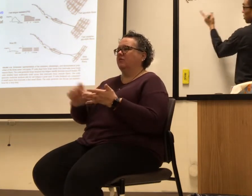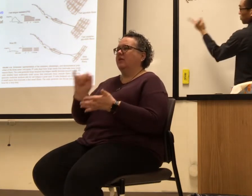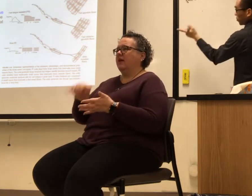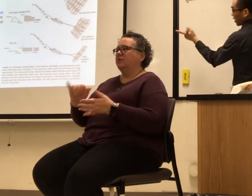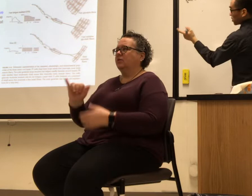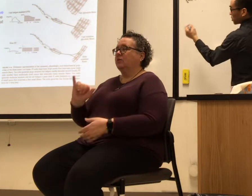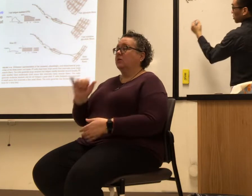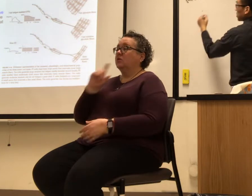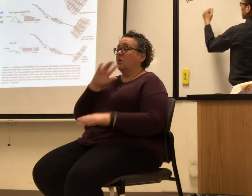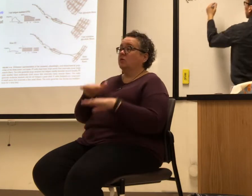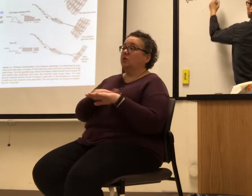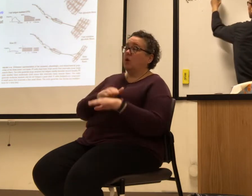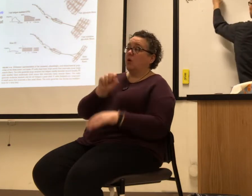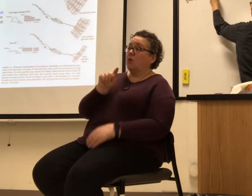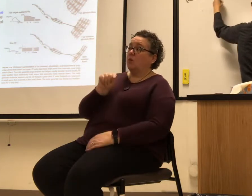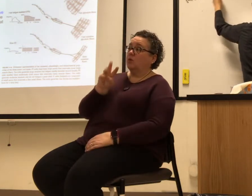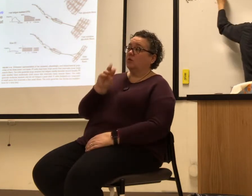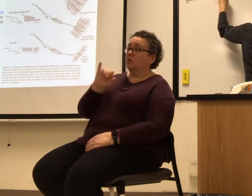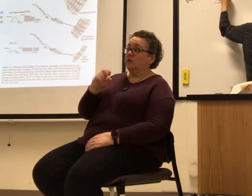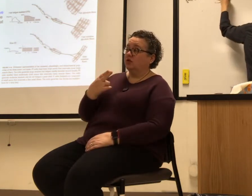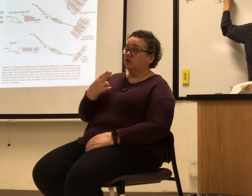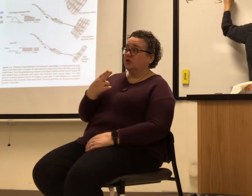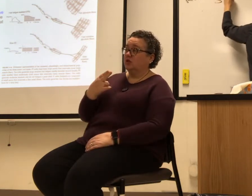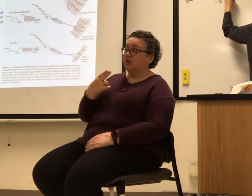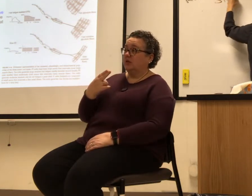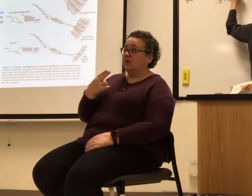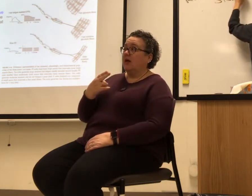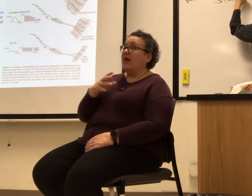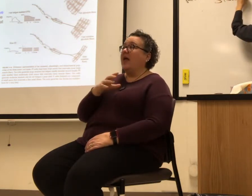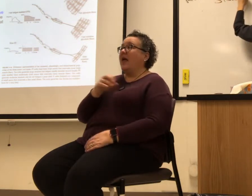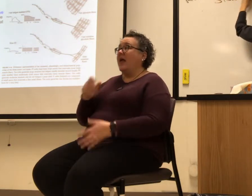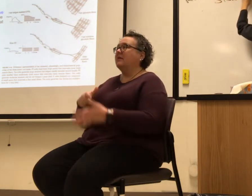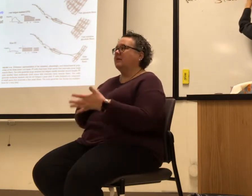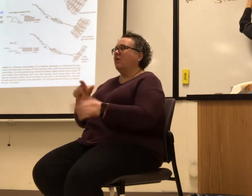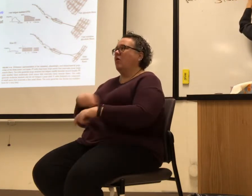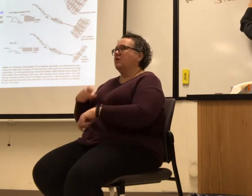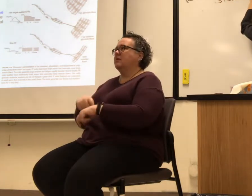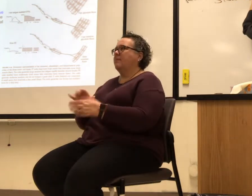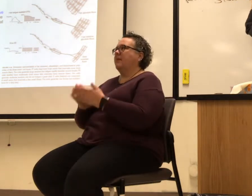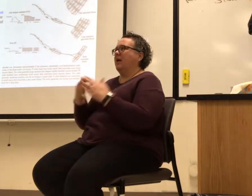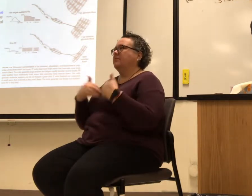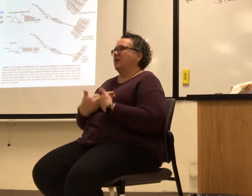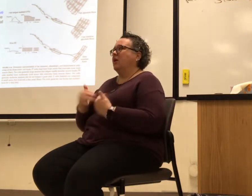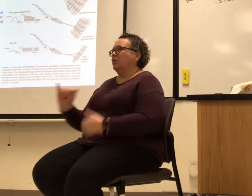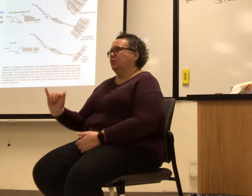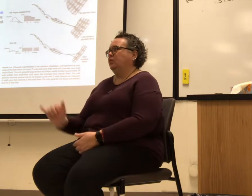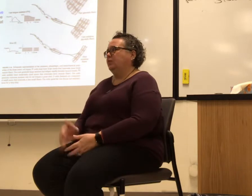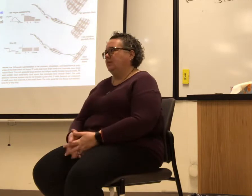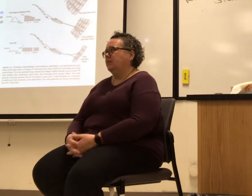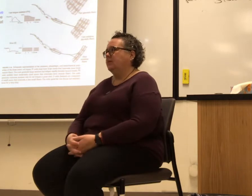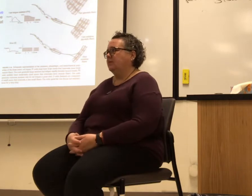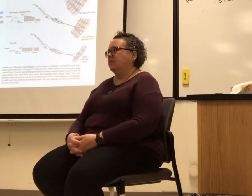So they're slow twitch. Everything about them is slow, slow to fatigue,